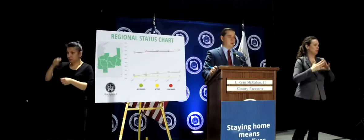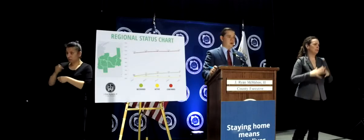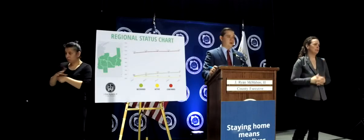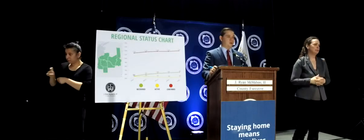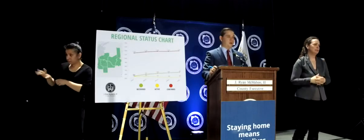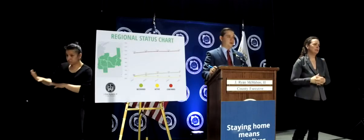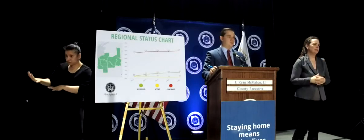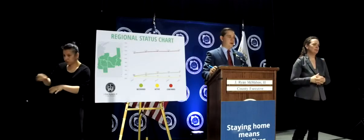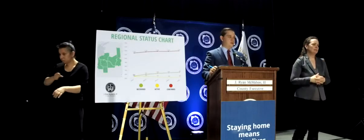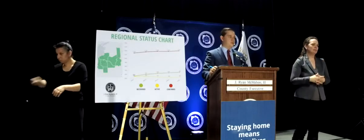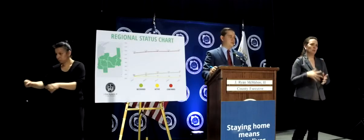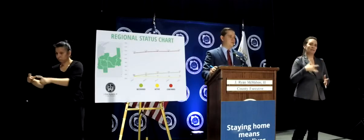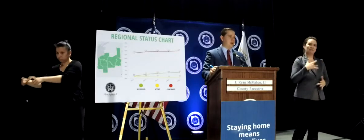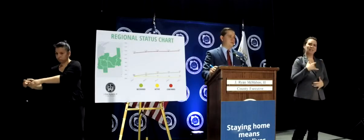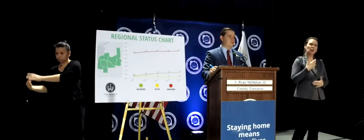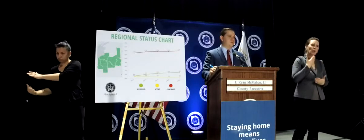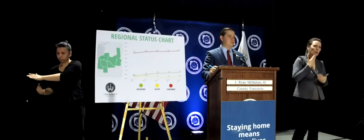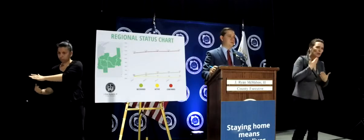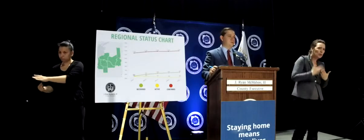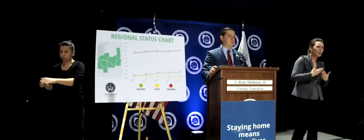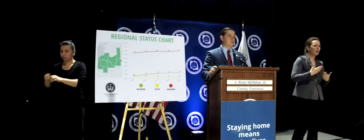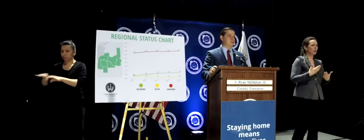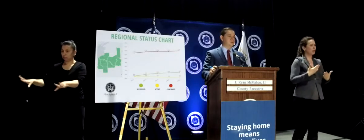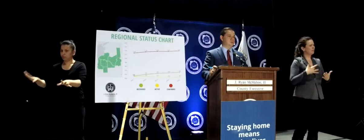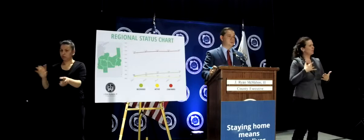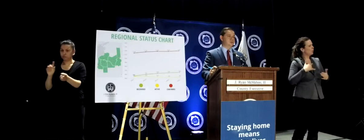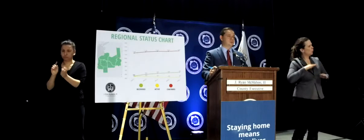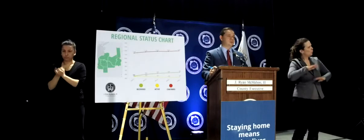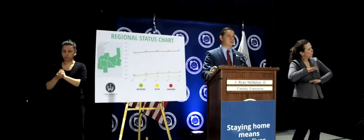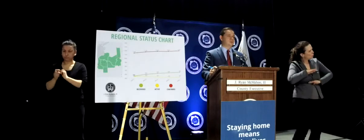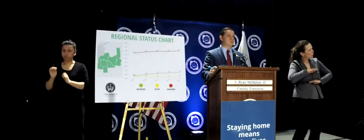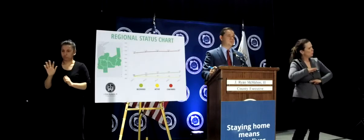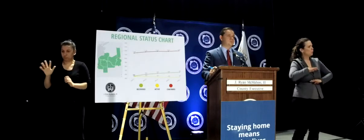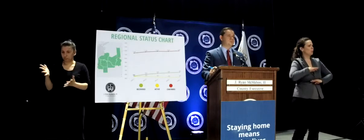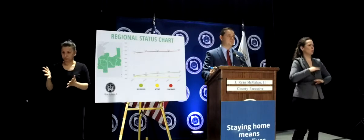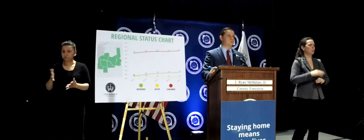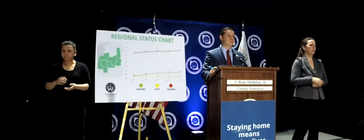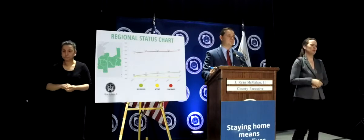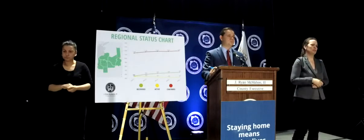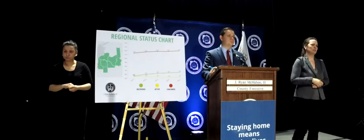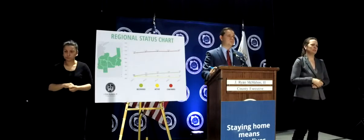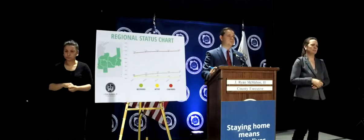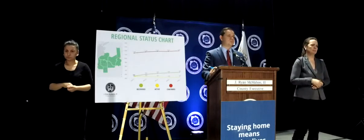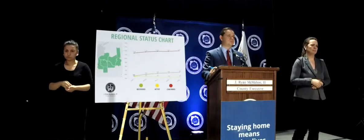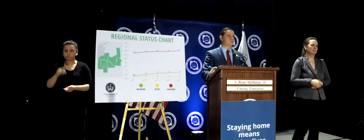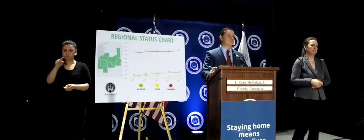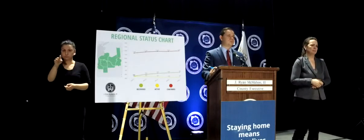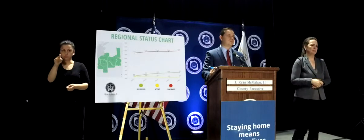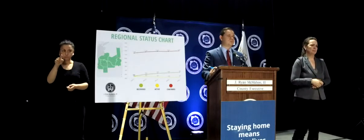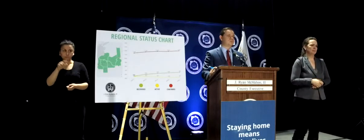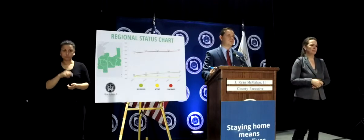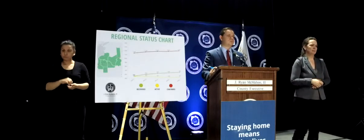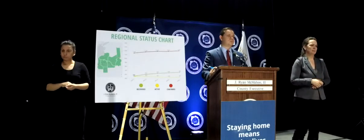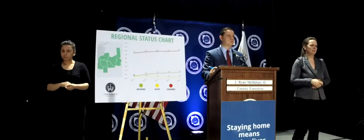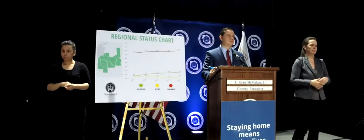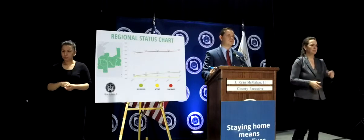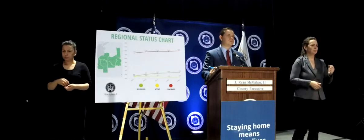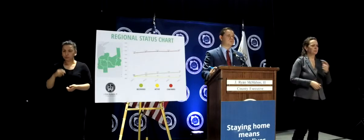fight directly to the virus to save lives. Kind of jumping off that, we were in contact with the family of a man